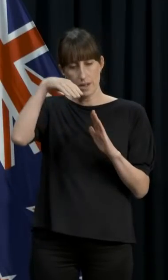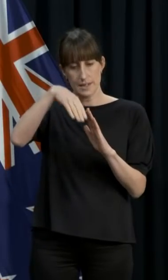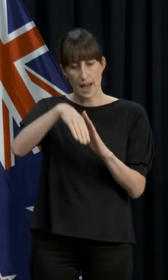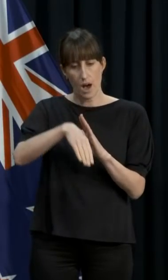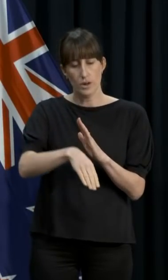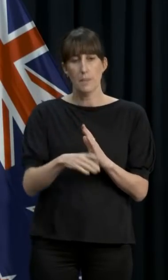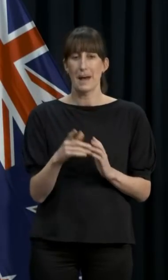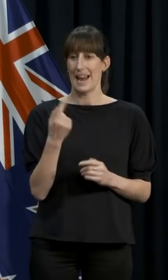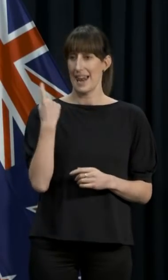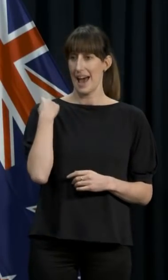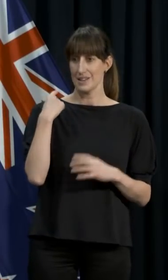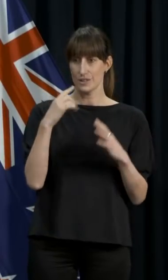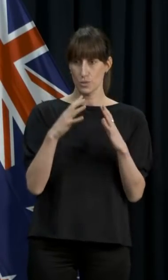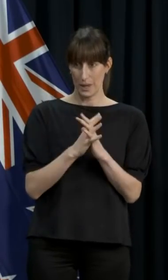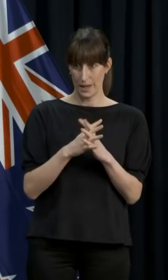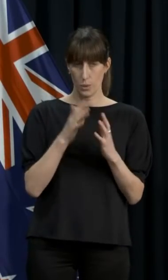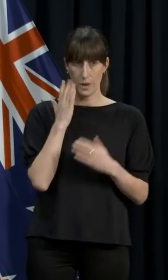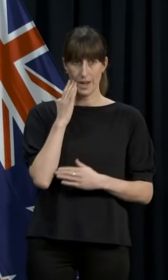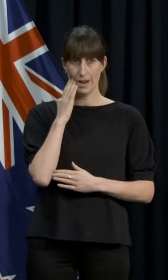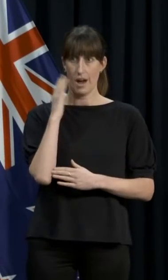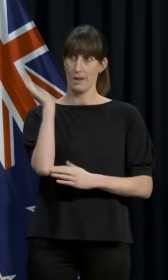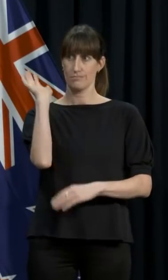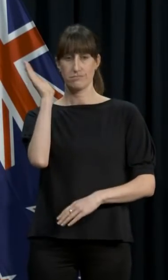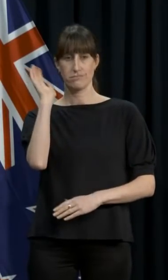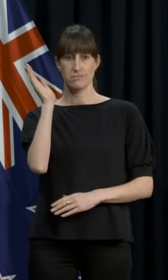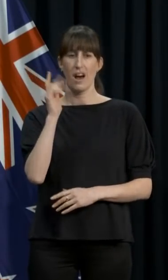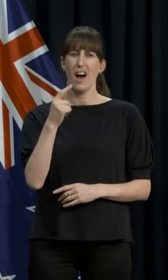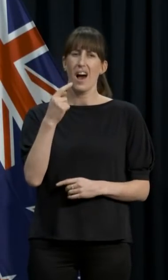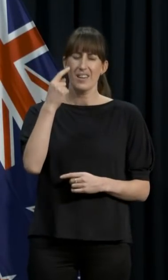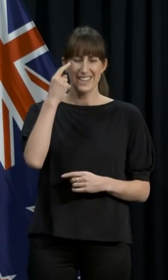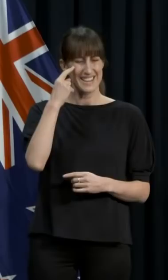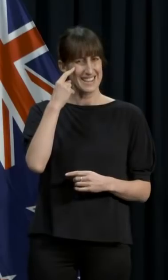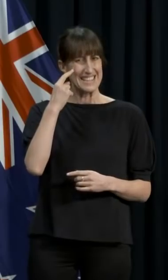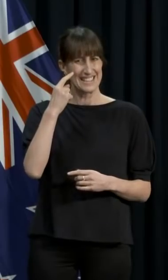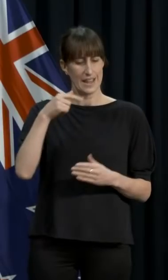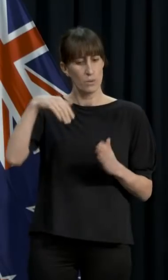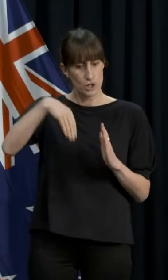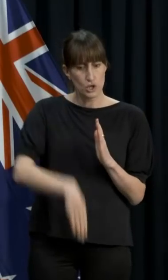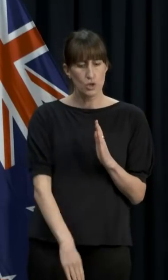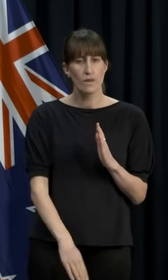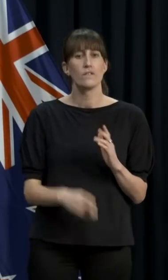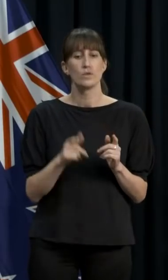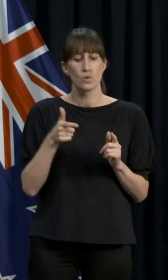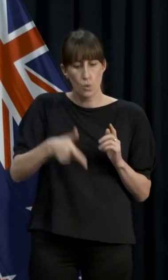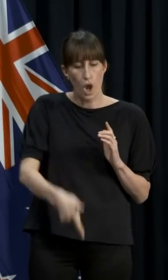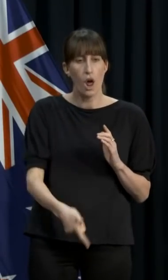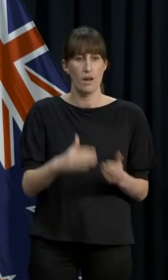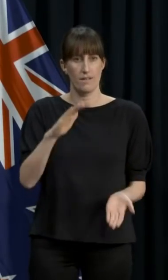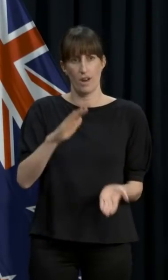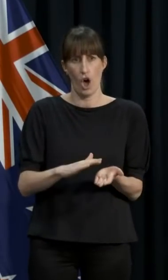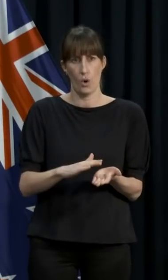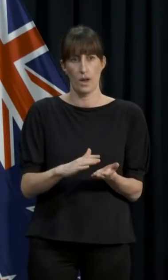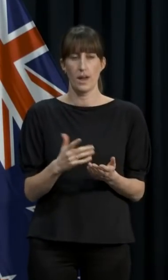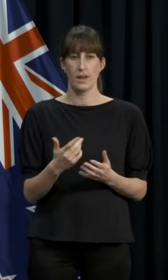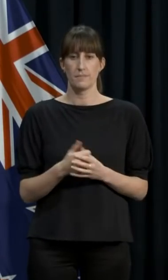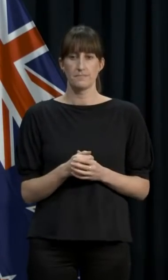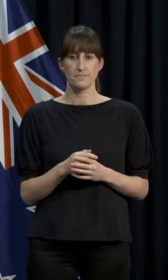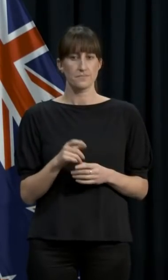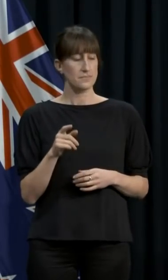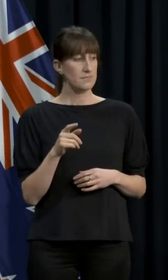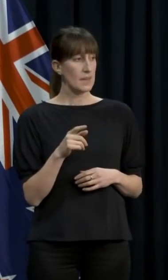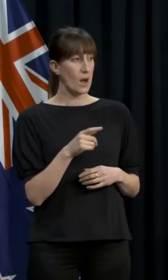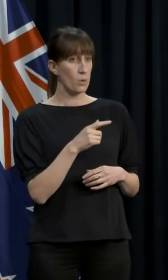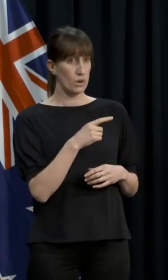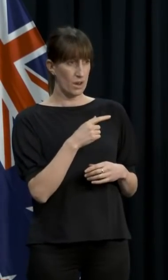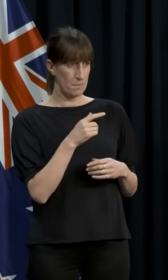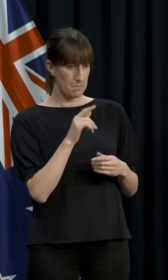indicating last week is I felt that we'd come too far down. We needed to see the numbers lifting again. Is the case definition perhaps too stringent? Look, I'll get Dr Bloomfield